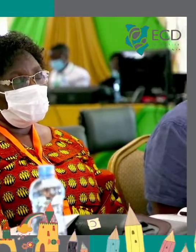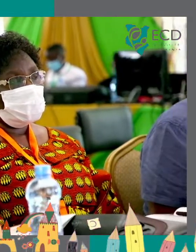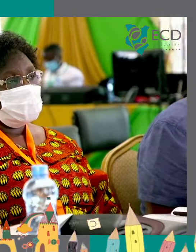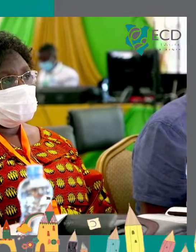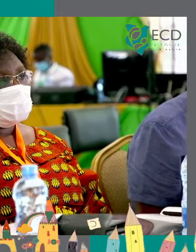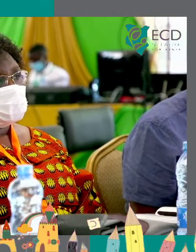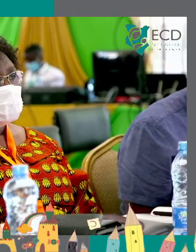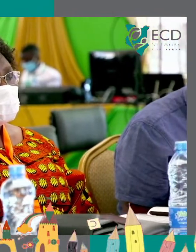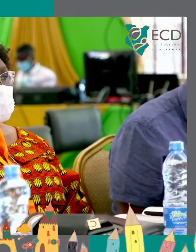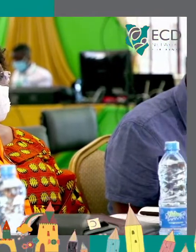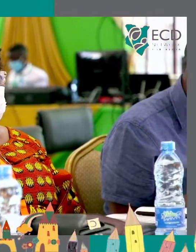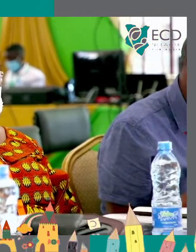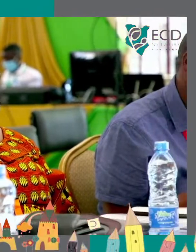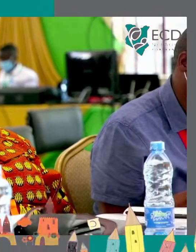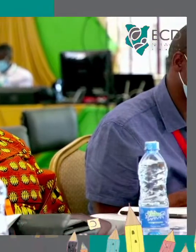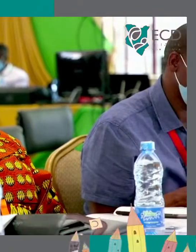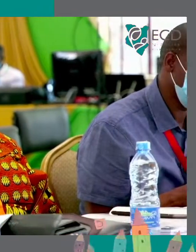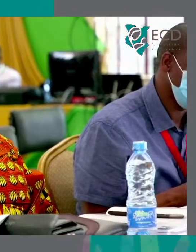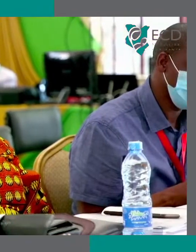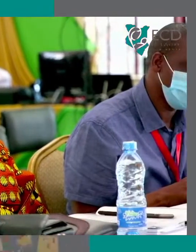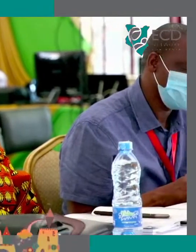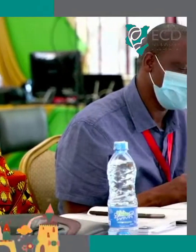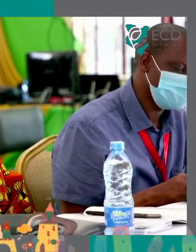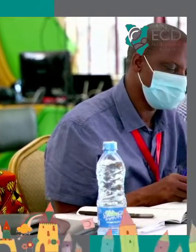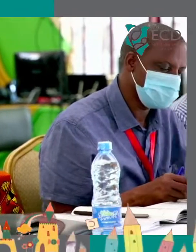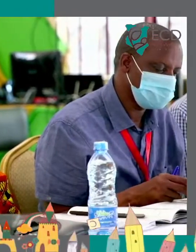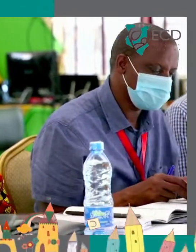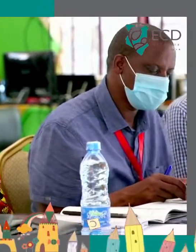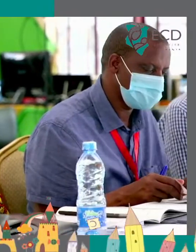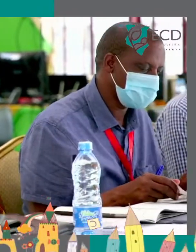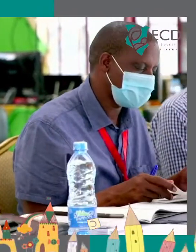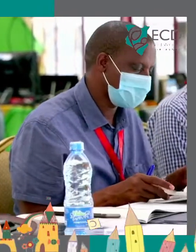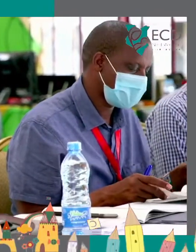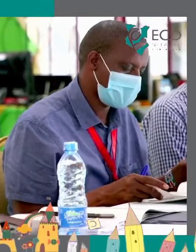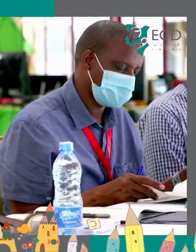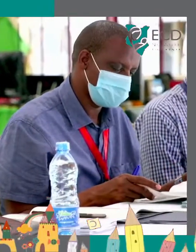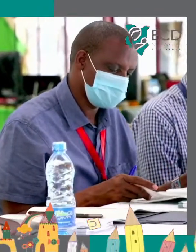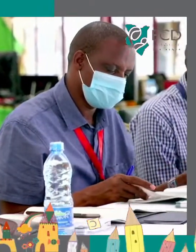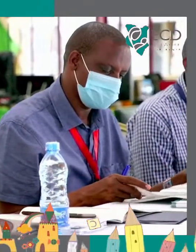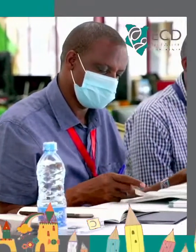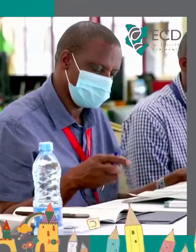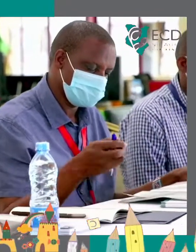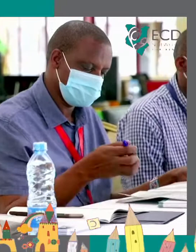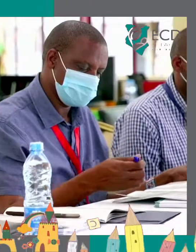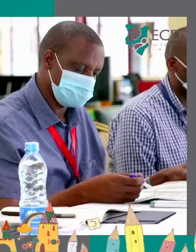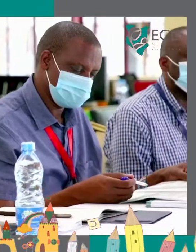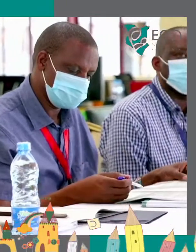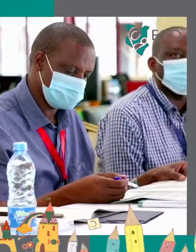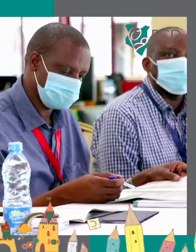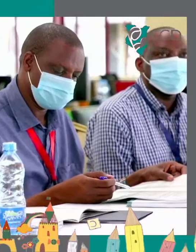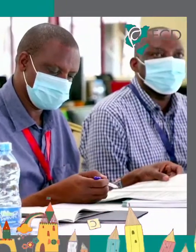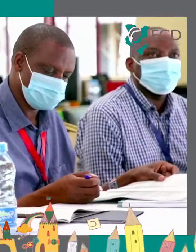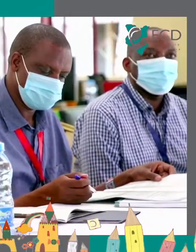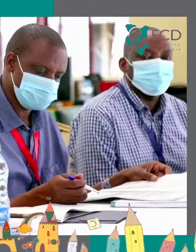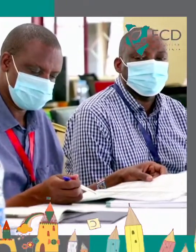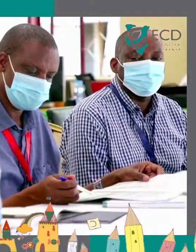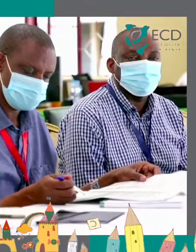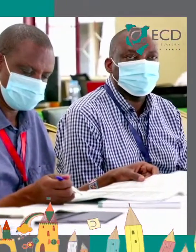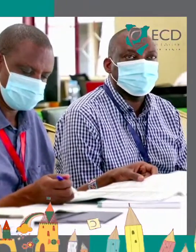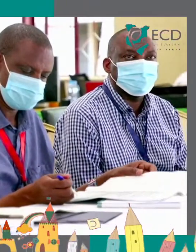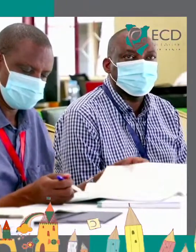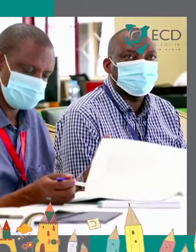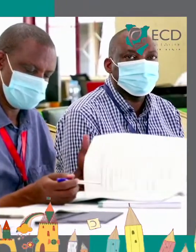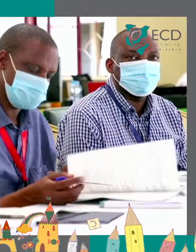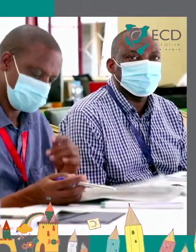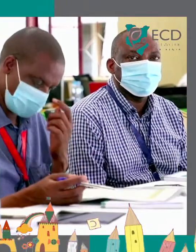This has really affected the way in which CHVs deliver nurturing care services. But we are glad that CHVs